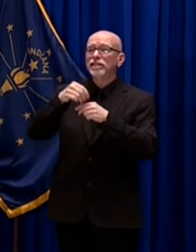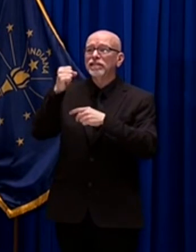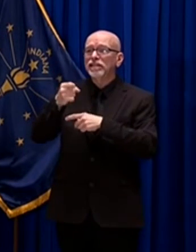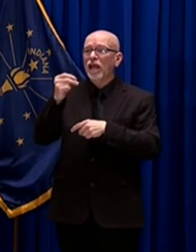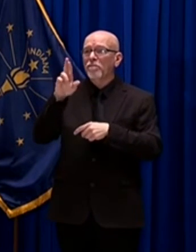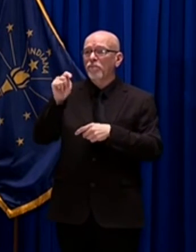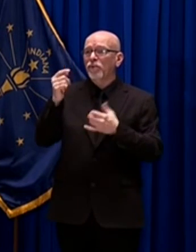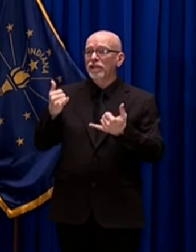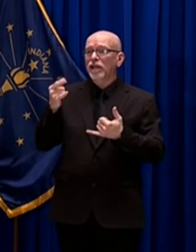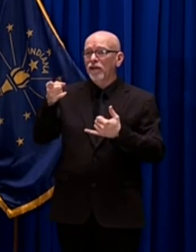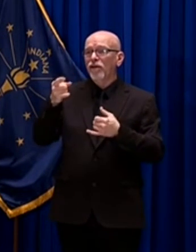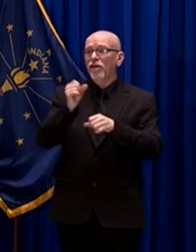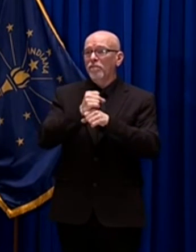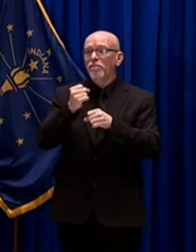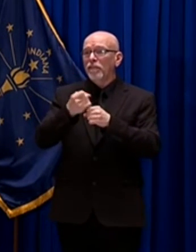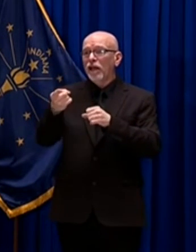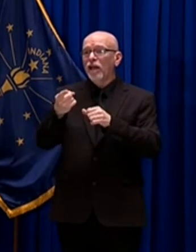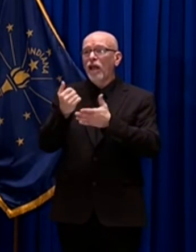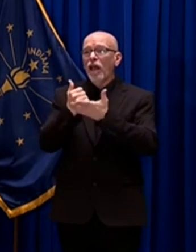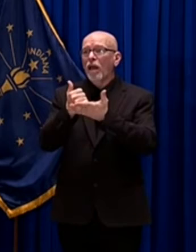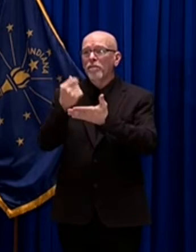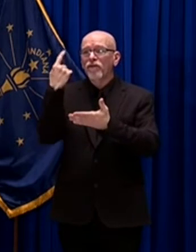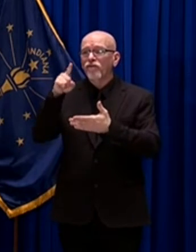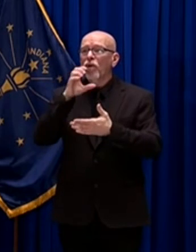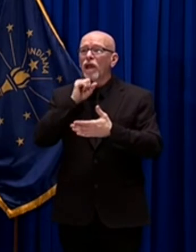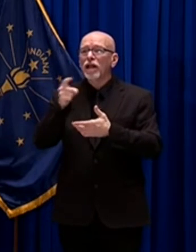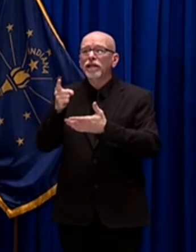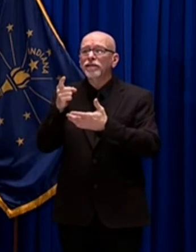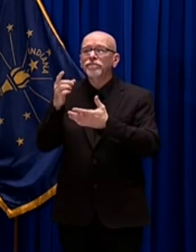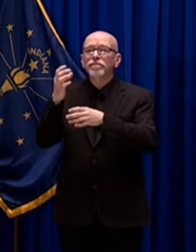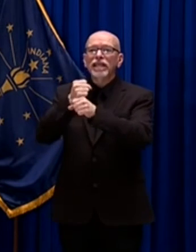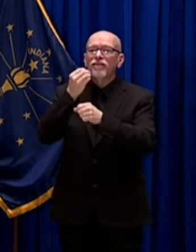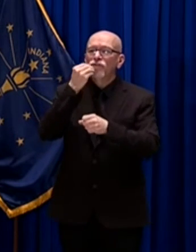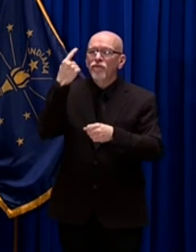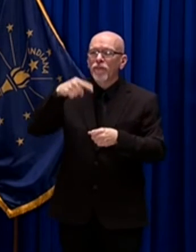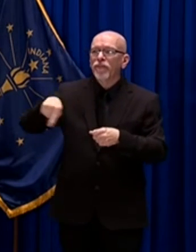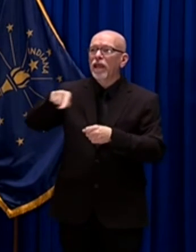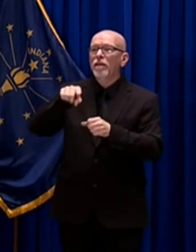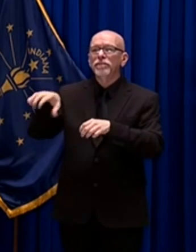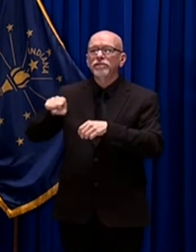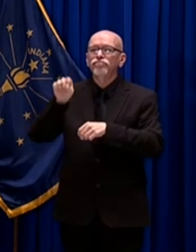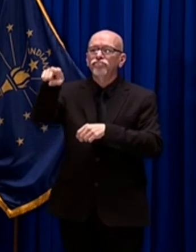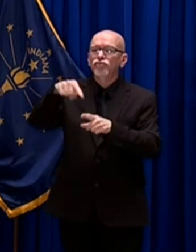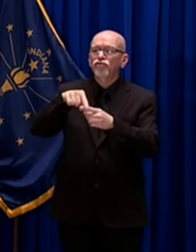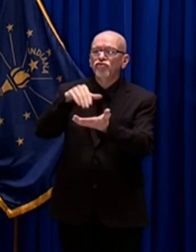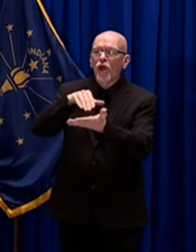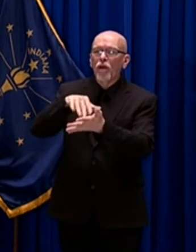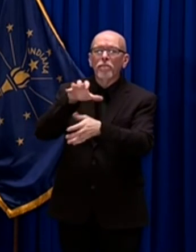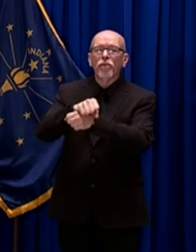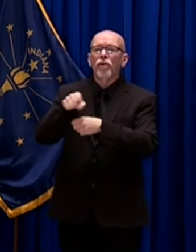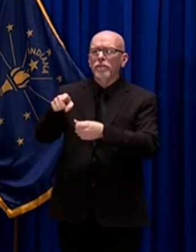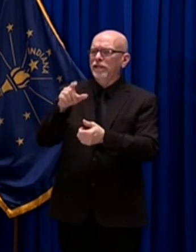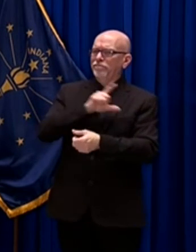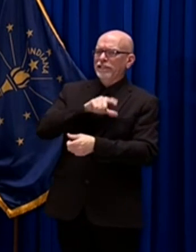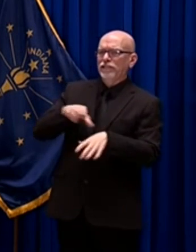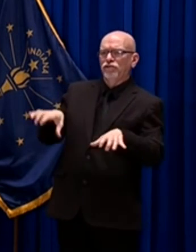now are making runs for the elderly, making sure that they get food, making sure they get to a doctor's appointment, making sure they get